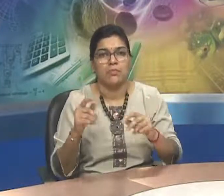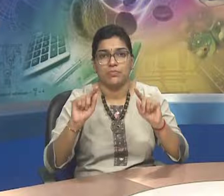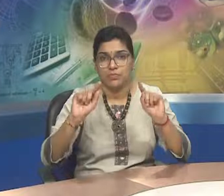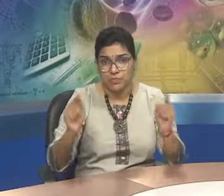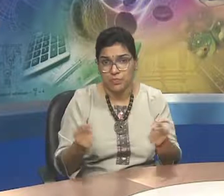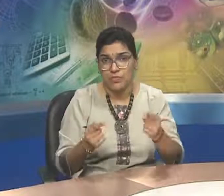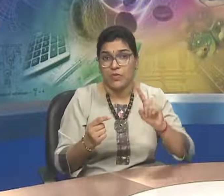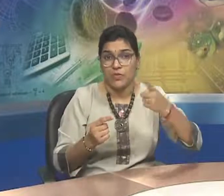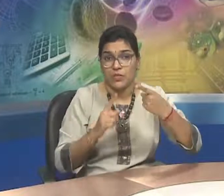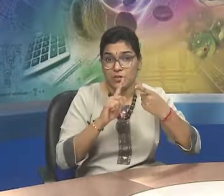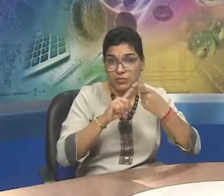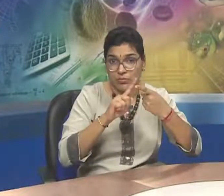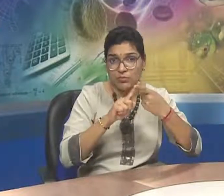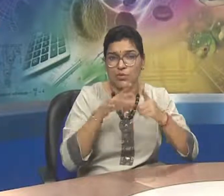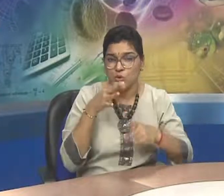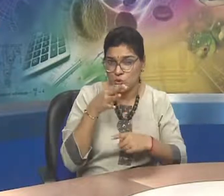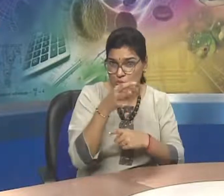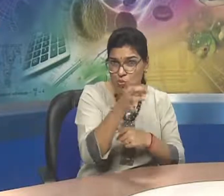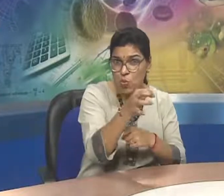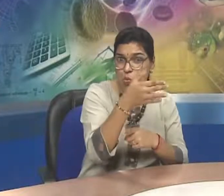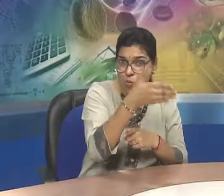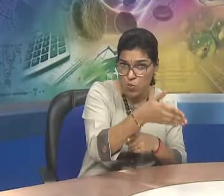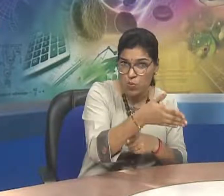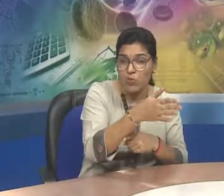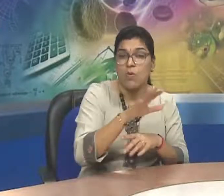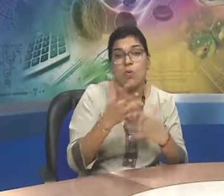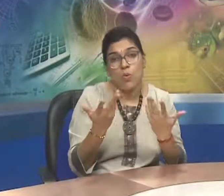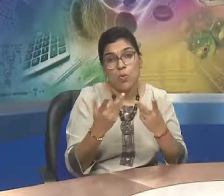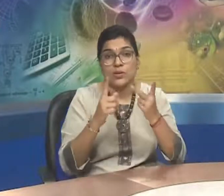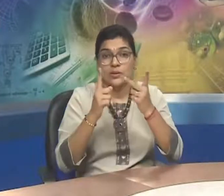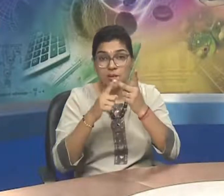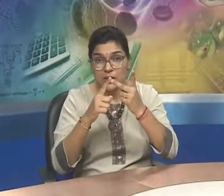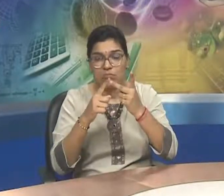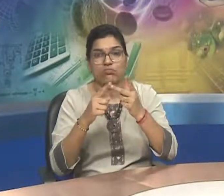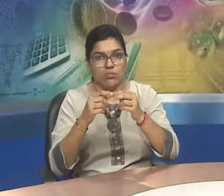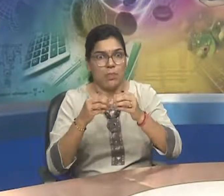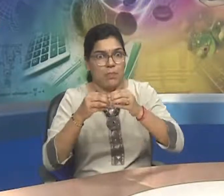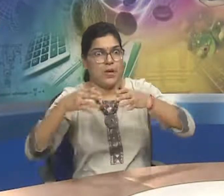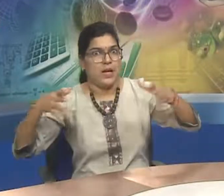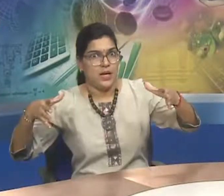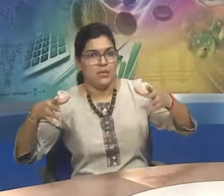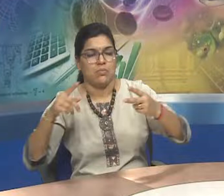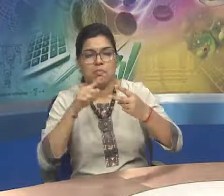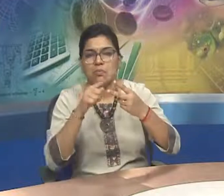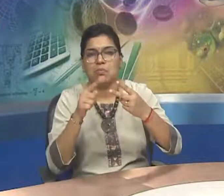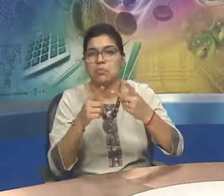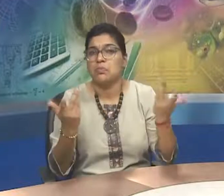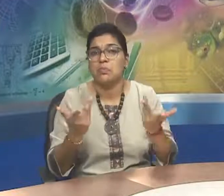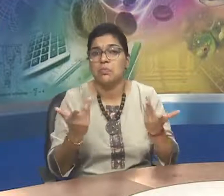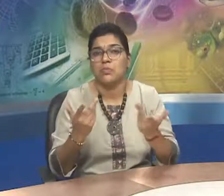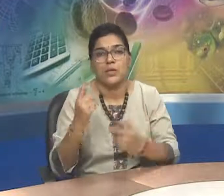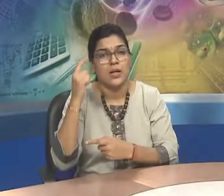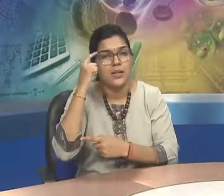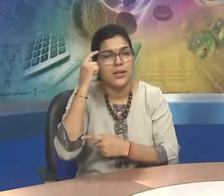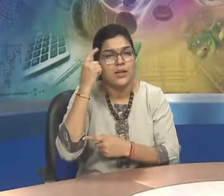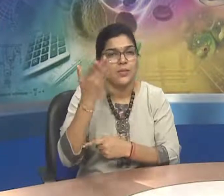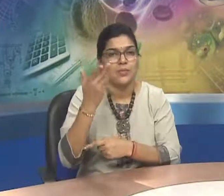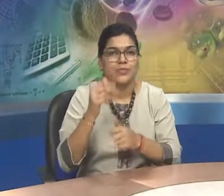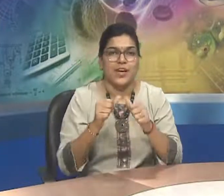institutions. Now the choices are 2. The first choice is minorities and the second choice